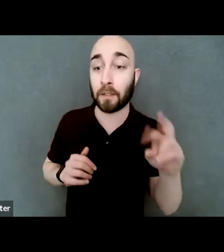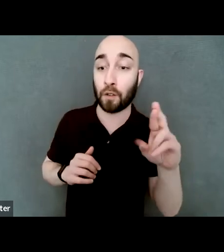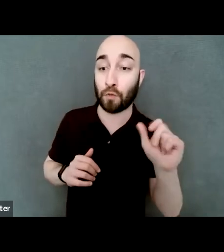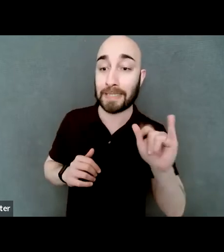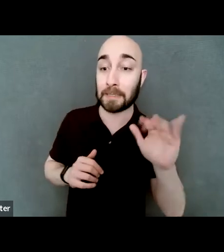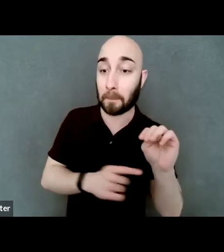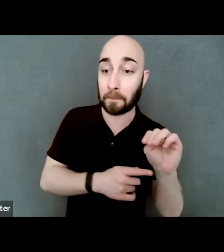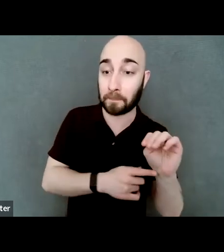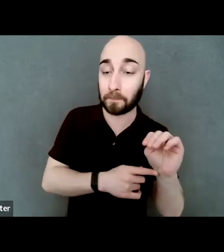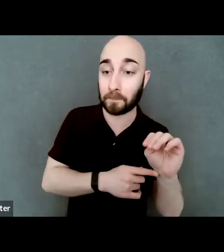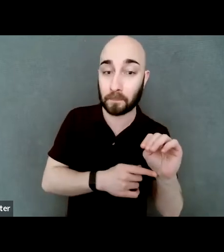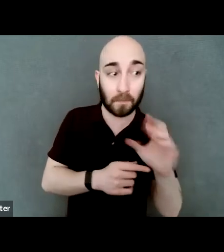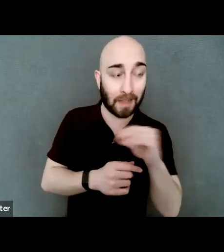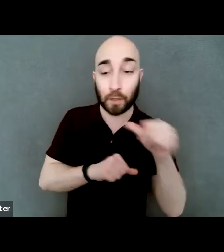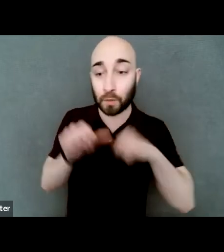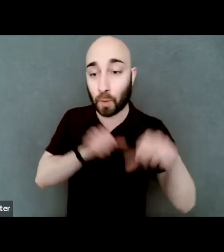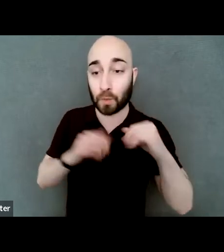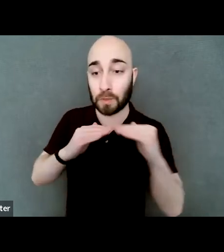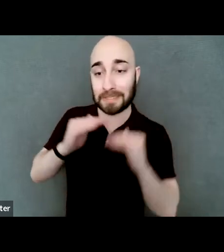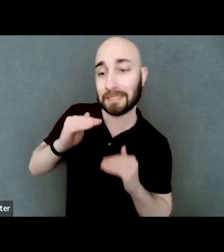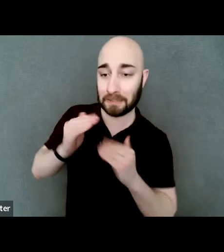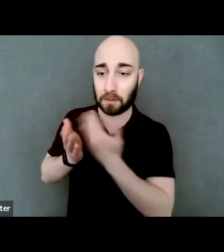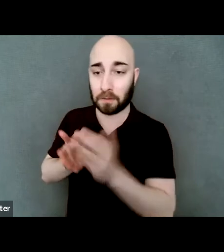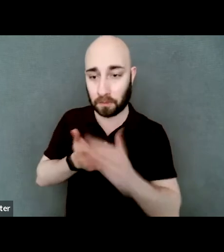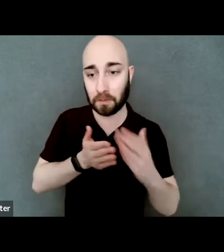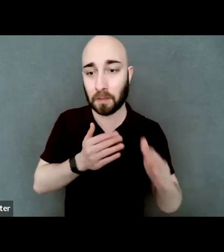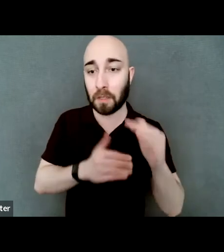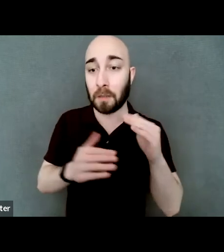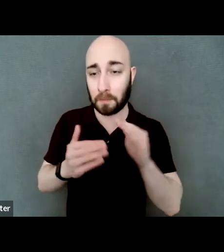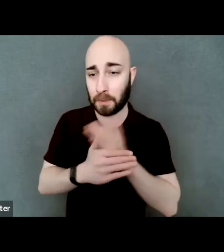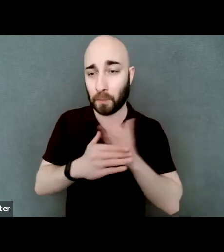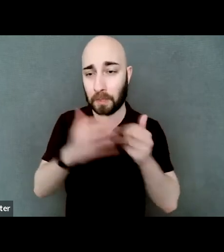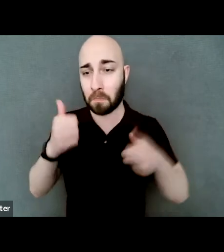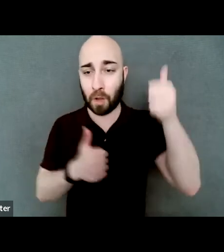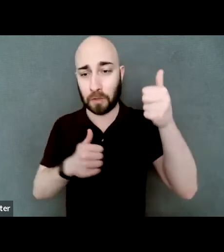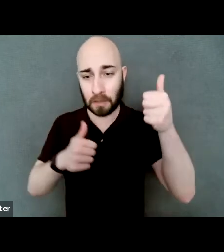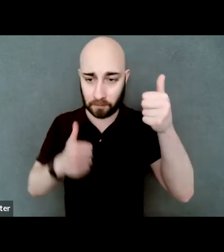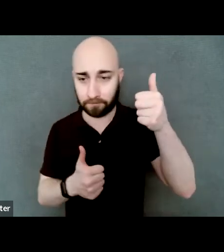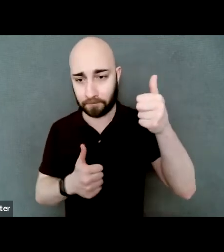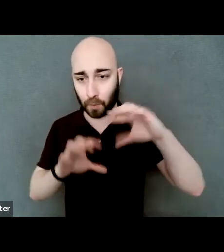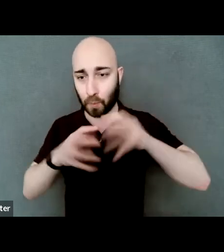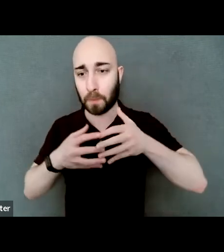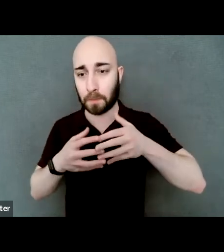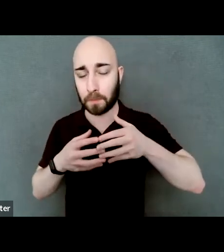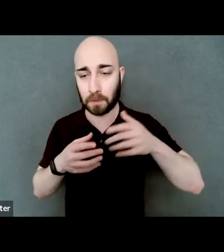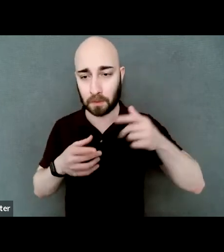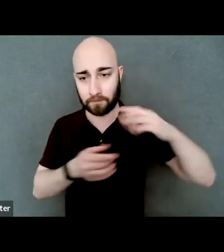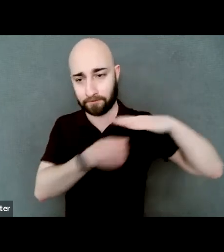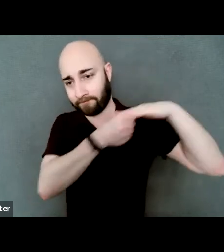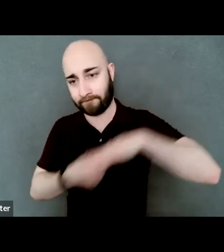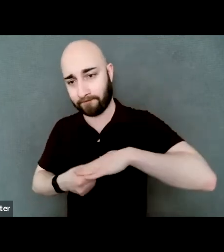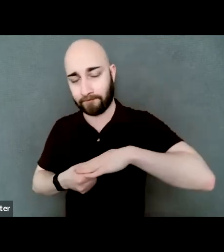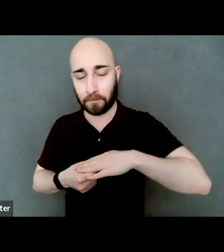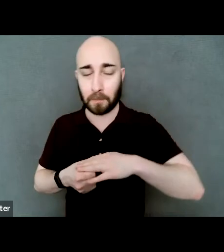in perpetrating social disparities between dominant and marginalized groups. And the purpose, understanding that the purpose